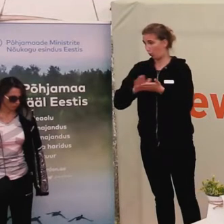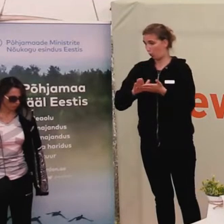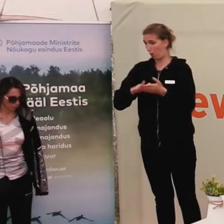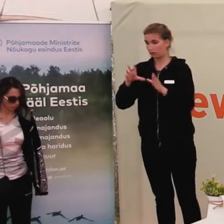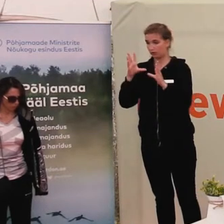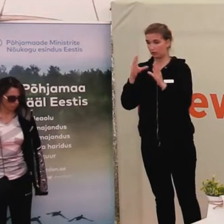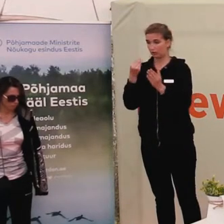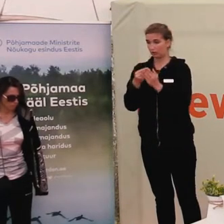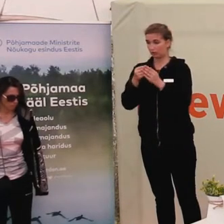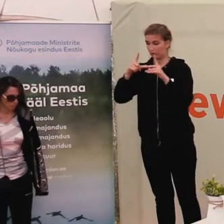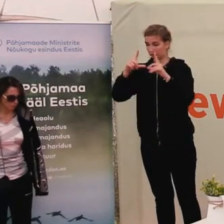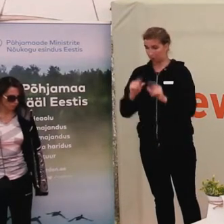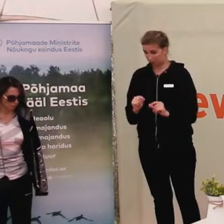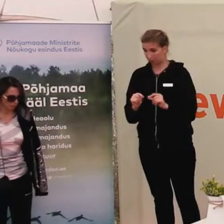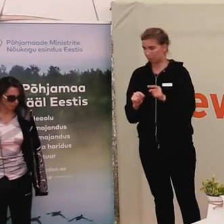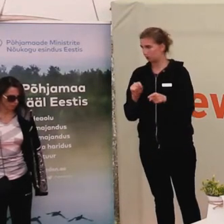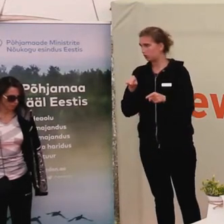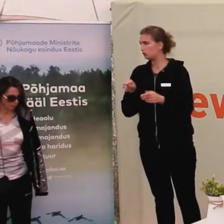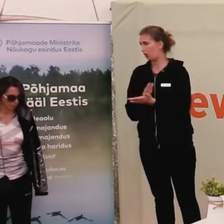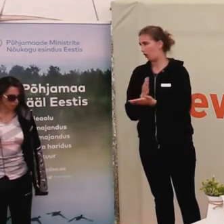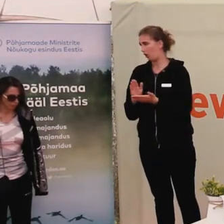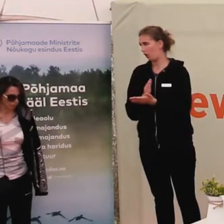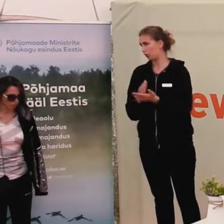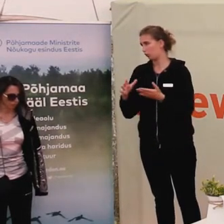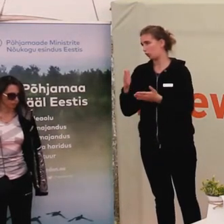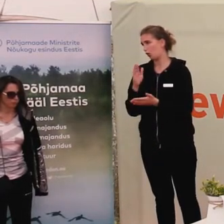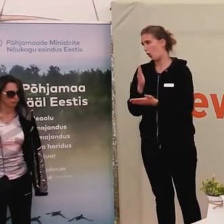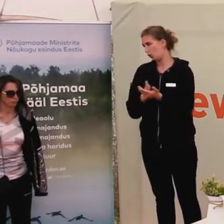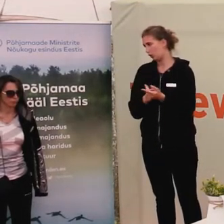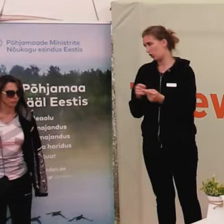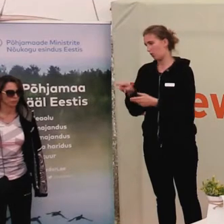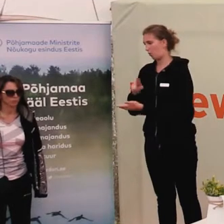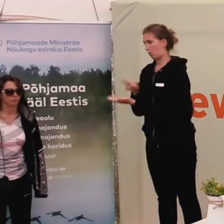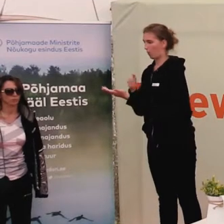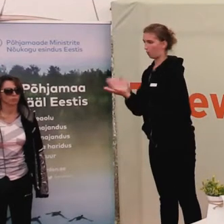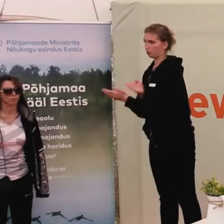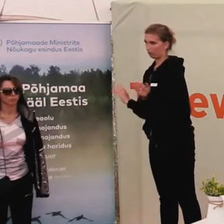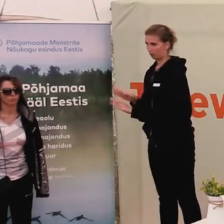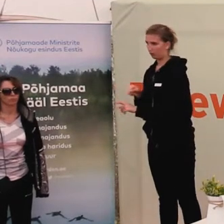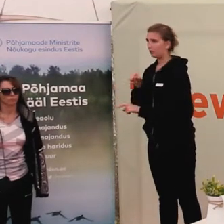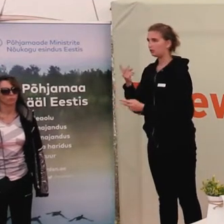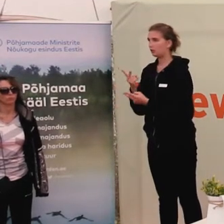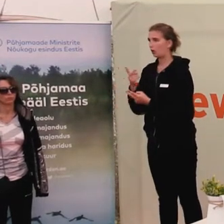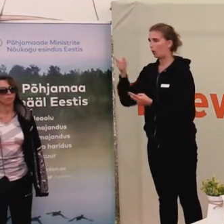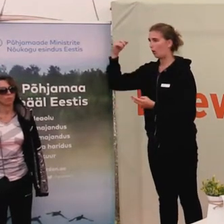then this is part of the solution and not part of the problem. And this has happened, for example, in case of solar energy.